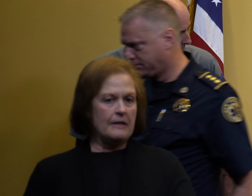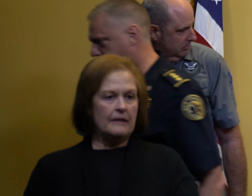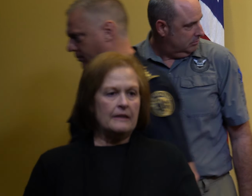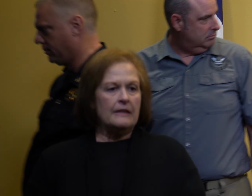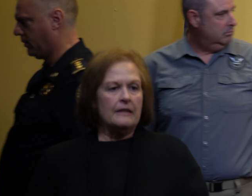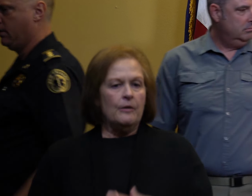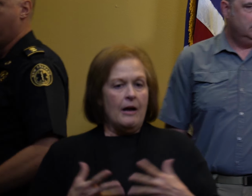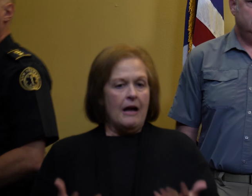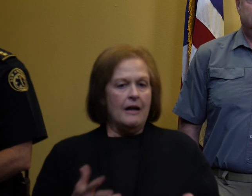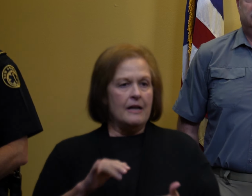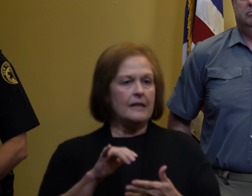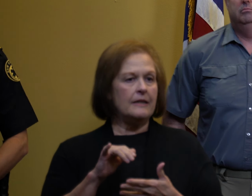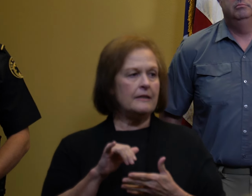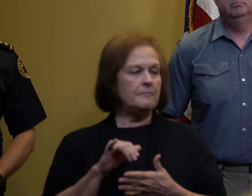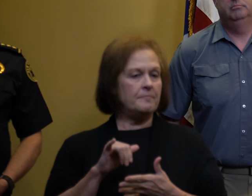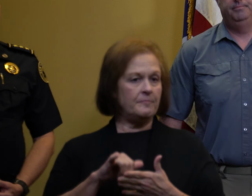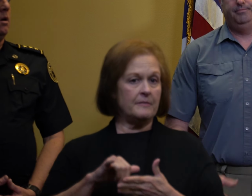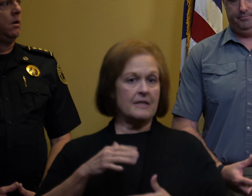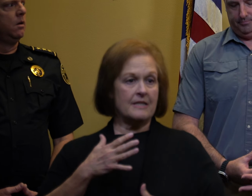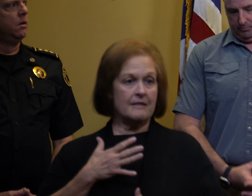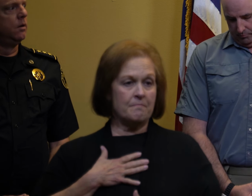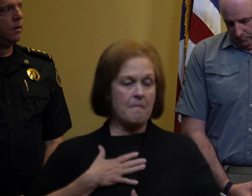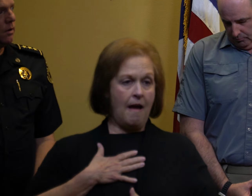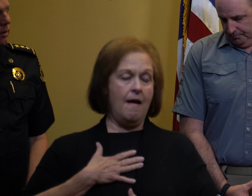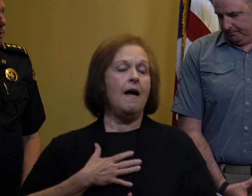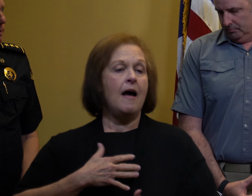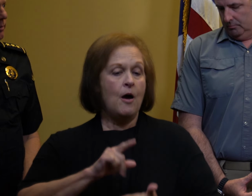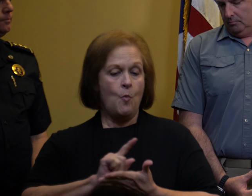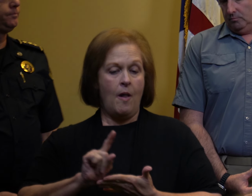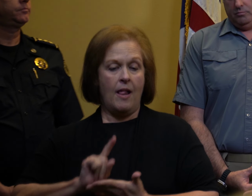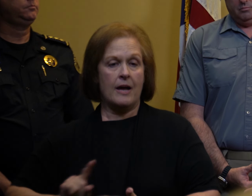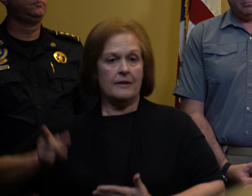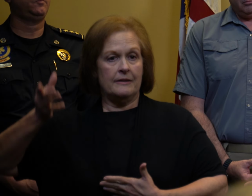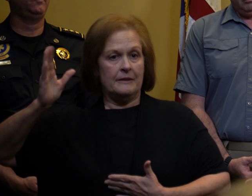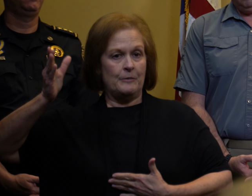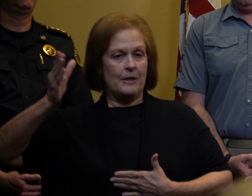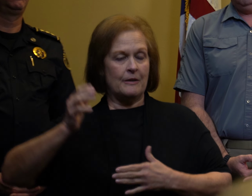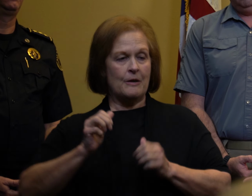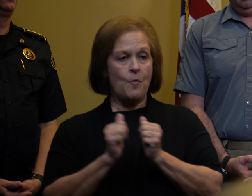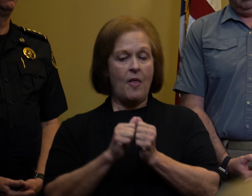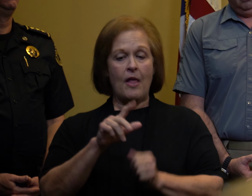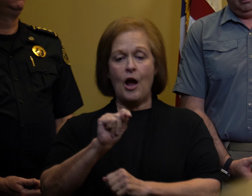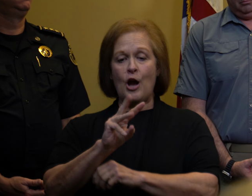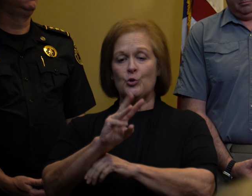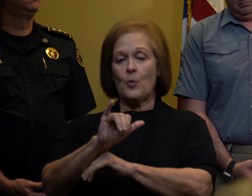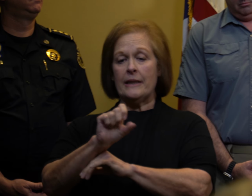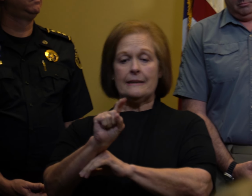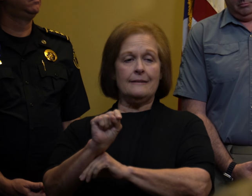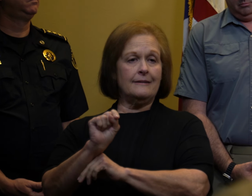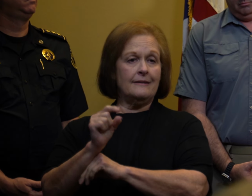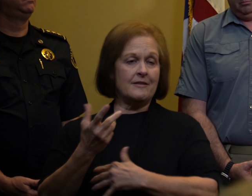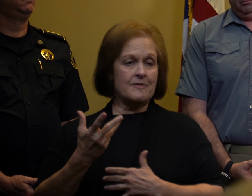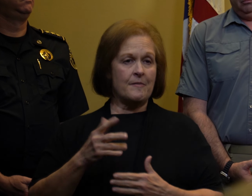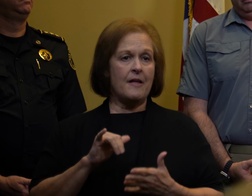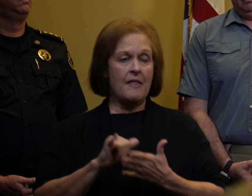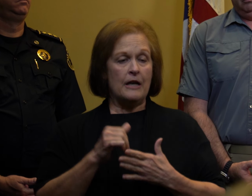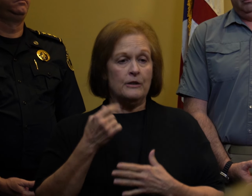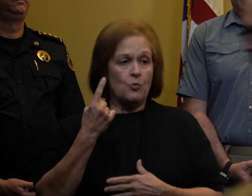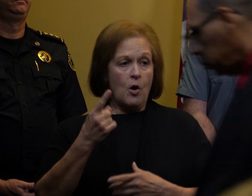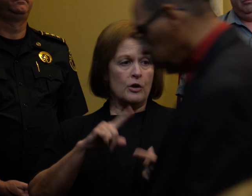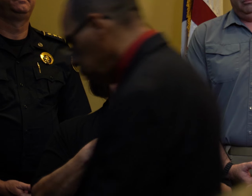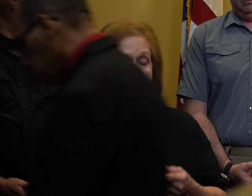Well, this is my weekly Wednesday briefing with a twist. And that is one to